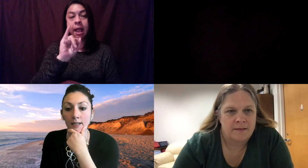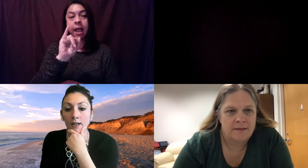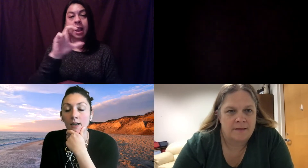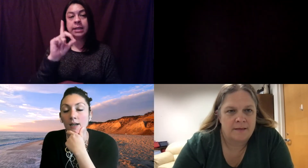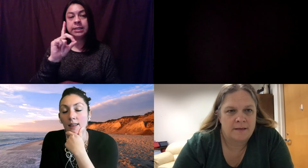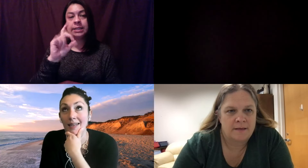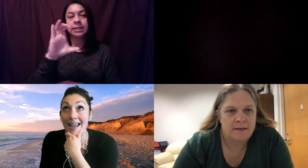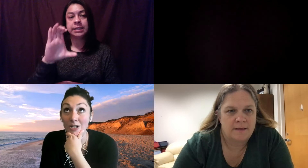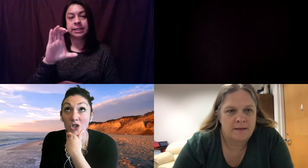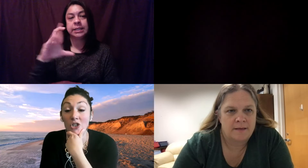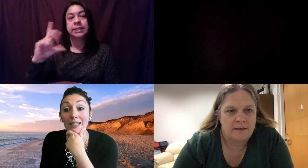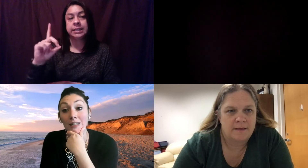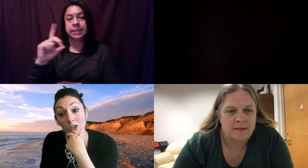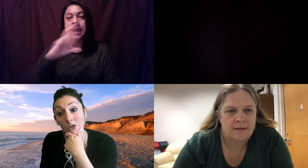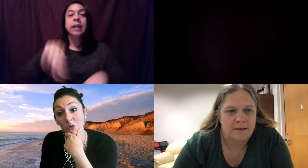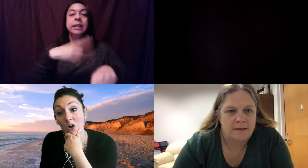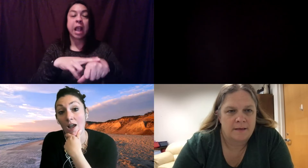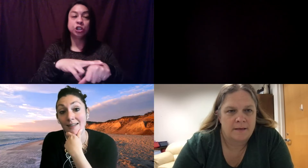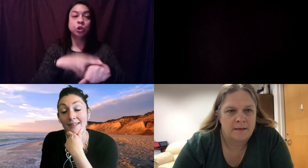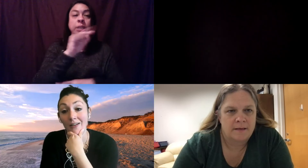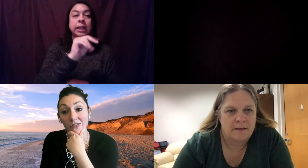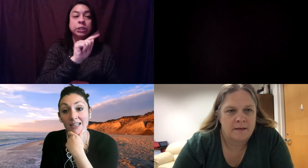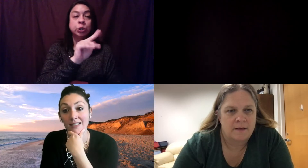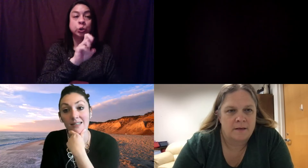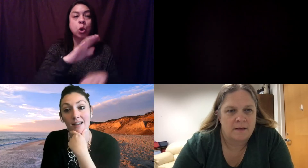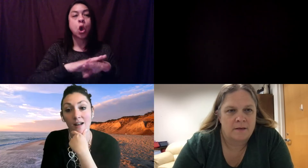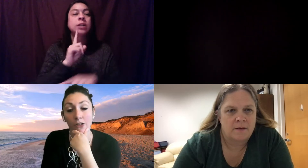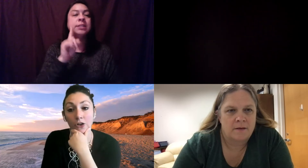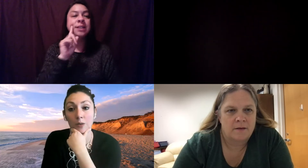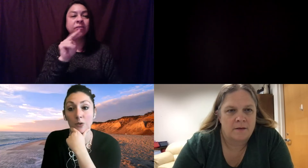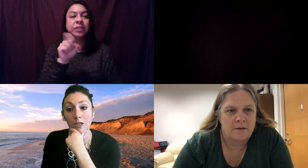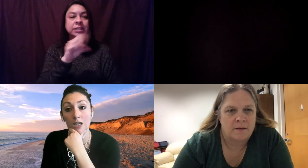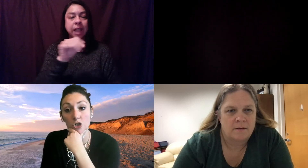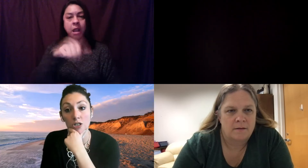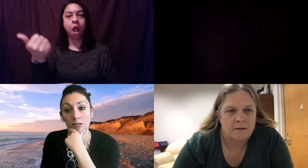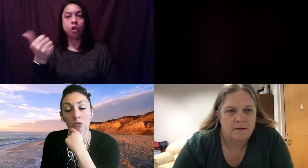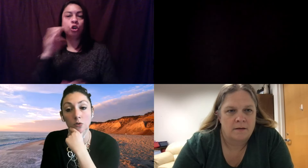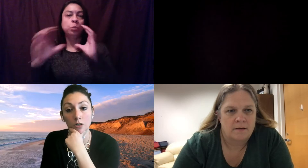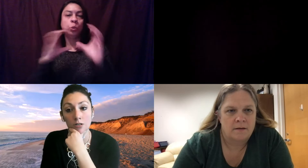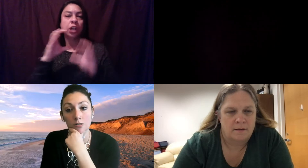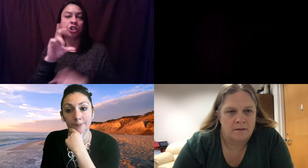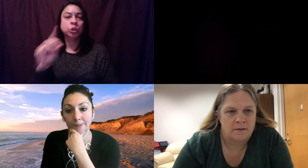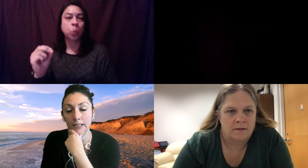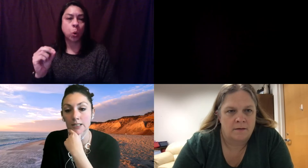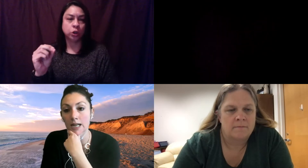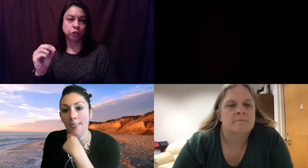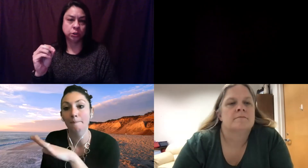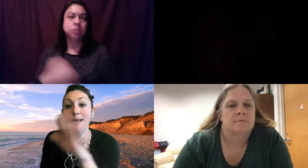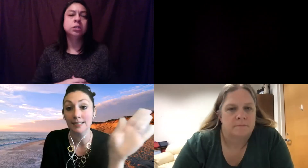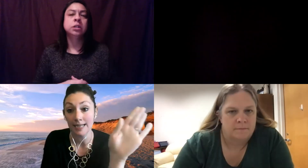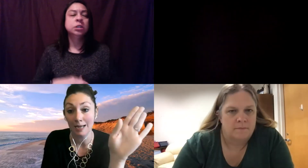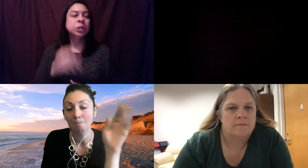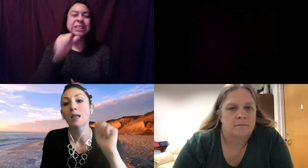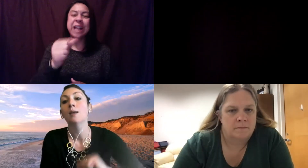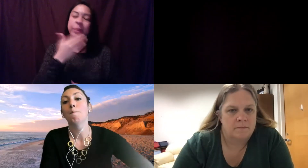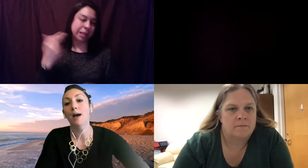NIDCD, the National Institute on Deafness and Other Communication Disorders. It's not the